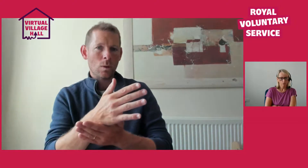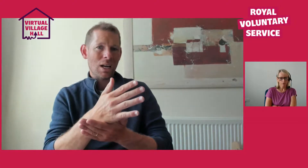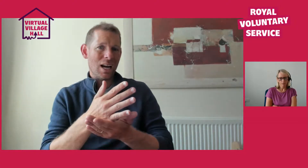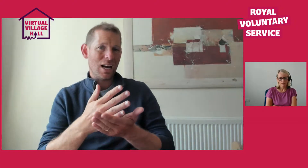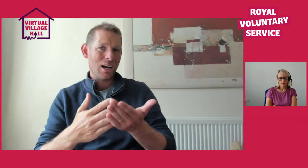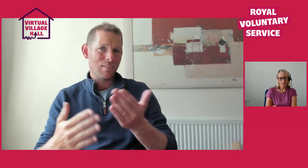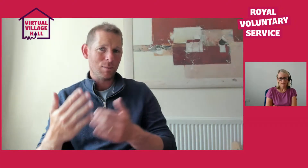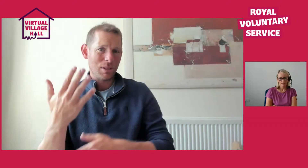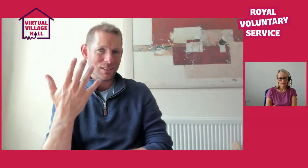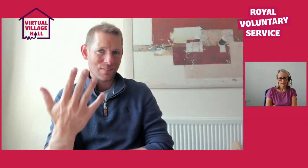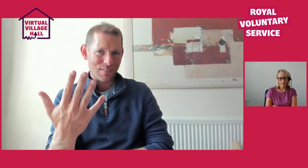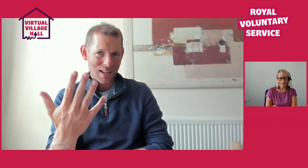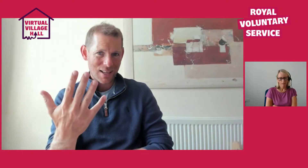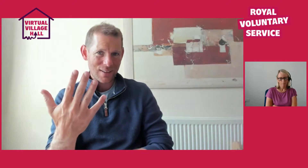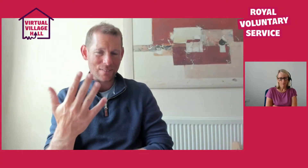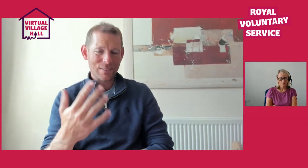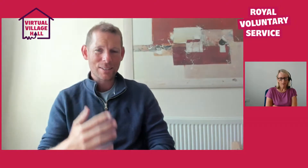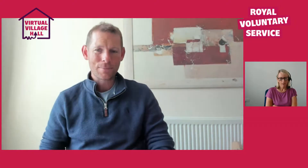4:30,